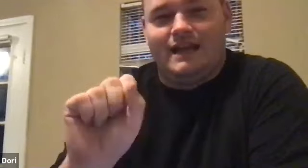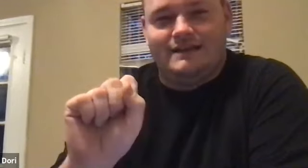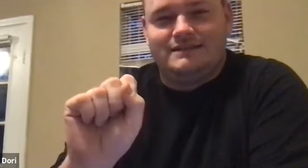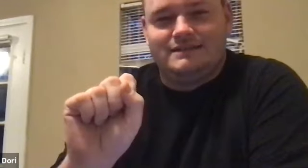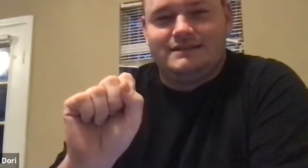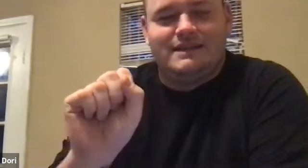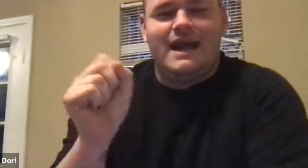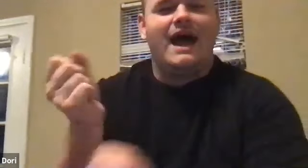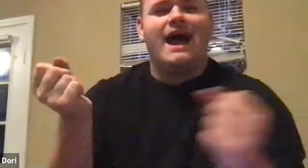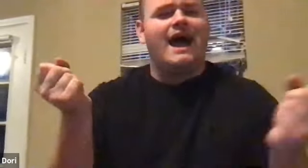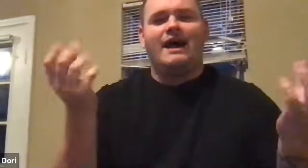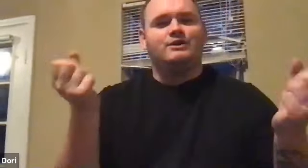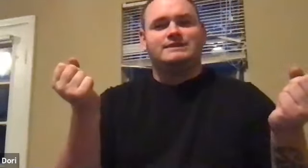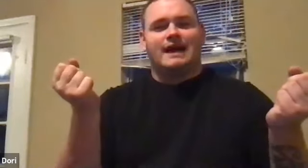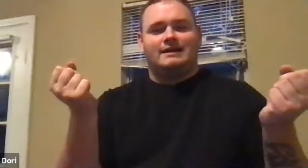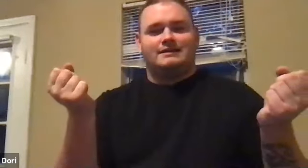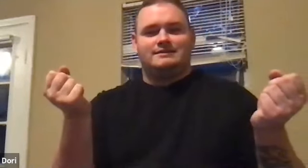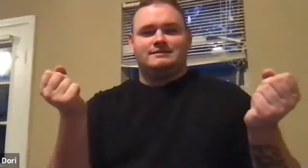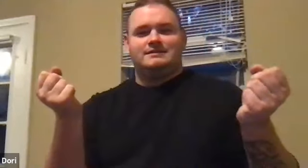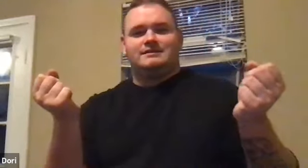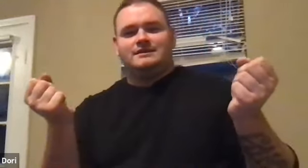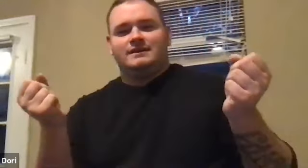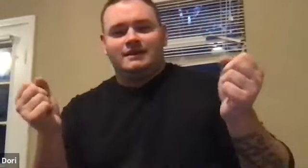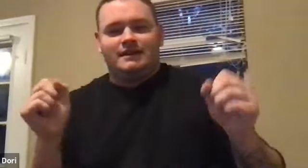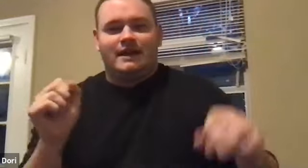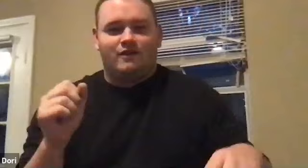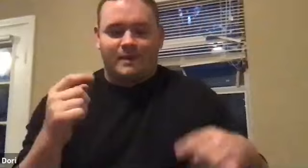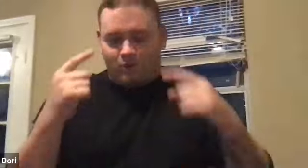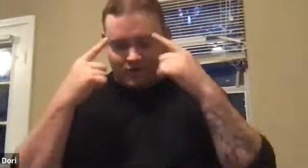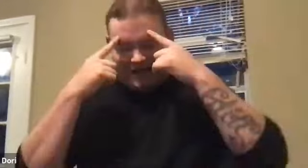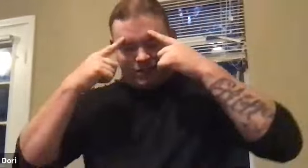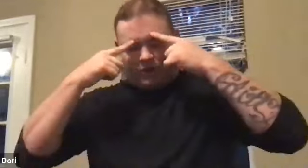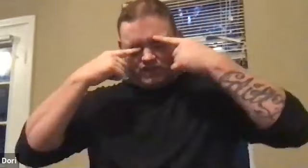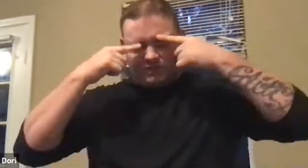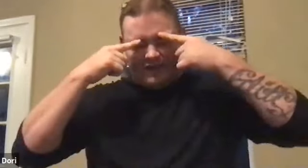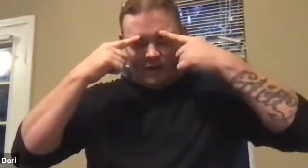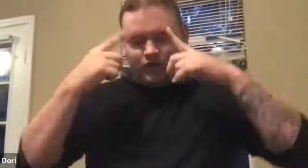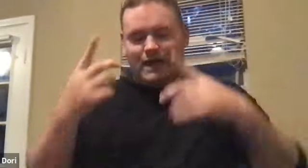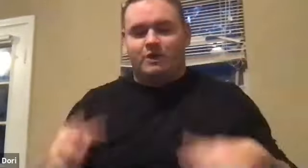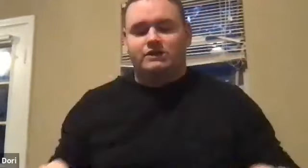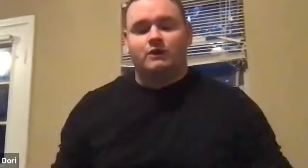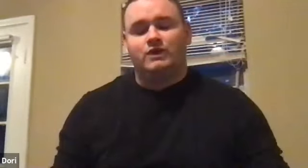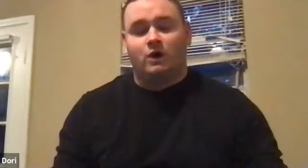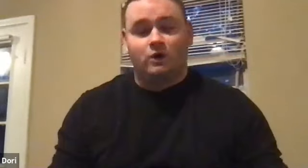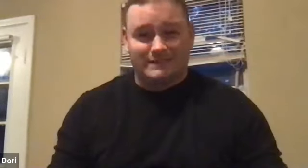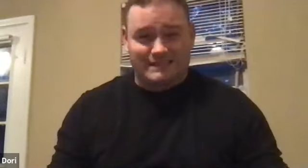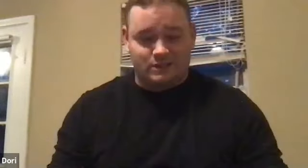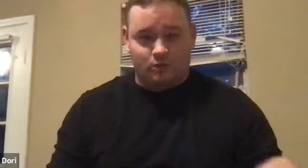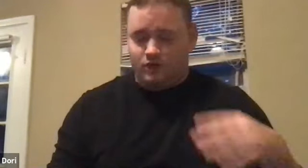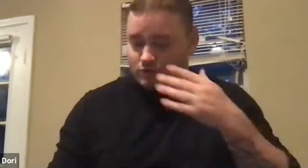THANKS. How do you sign it? And remember, when you're asking a question, you got to lower your eyebrows. So if you don't know the sign to the word and you